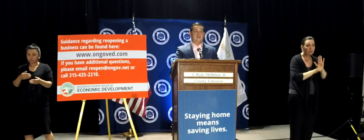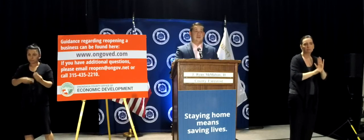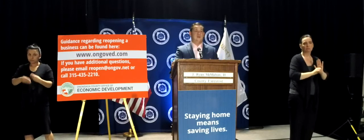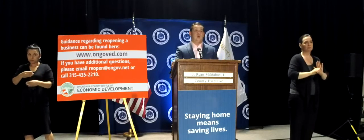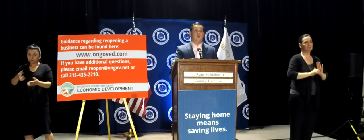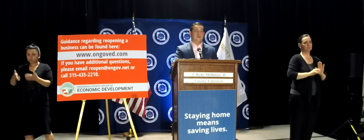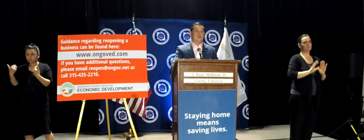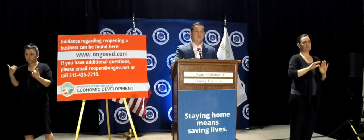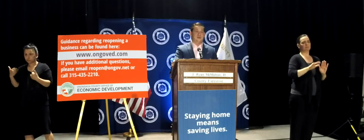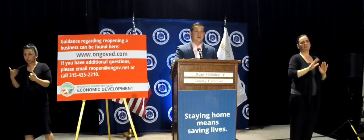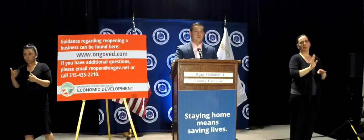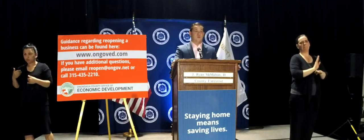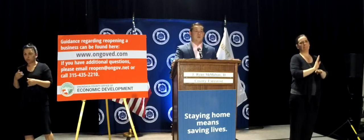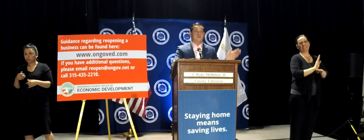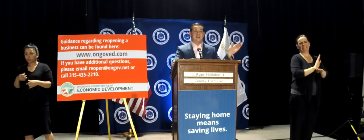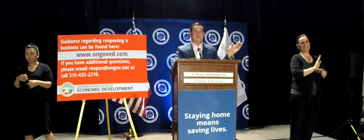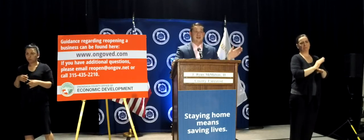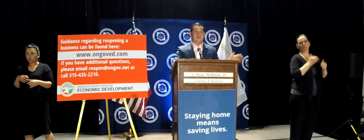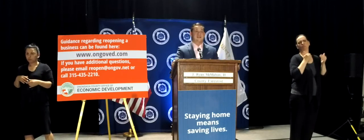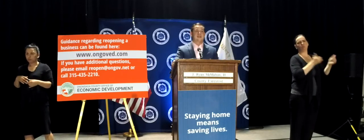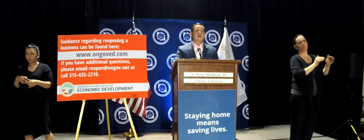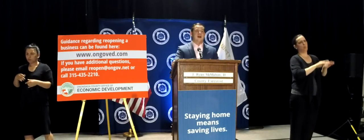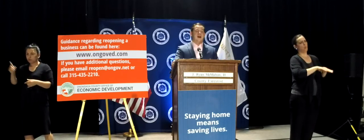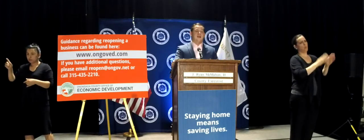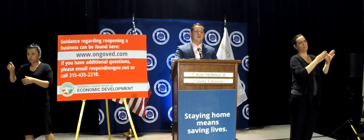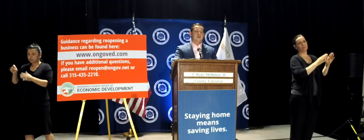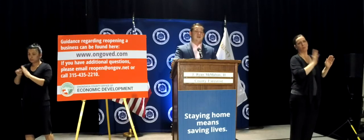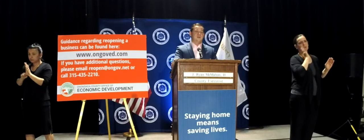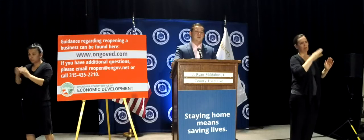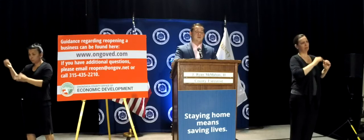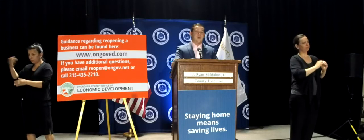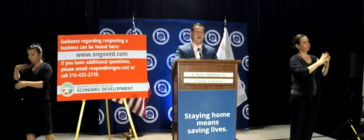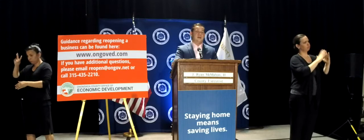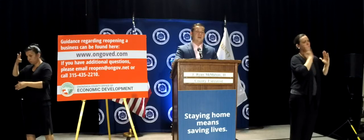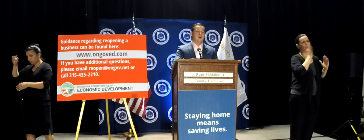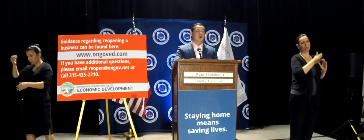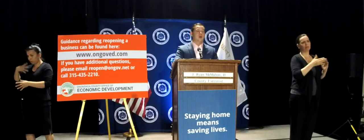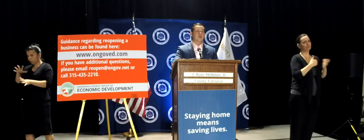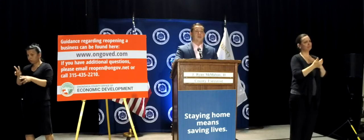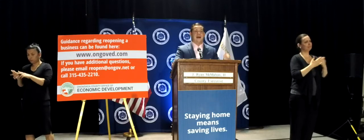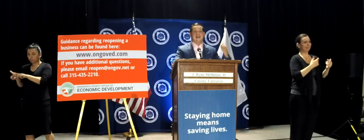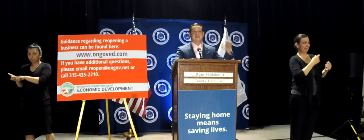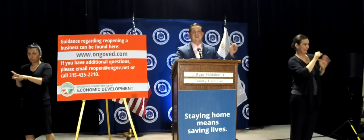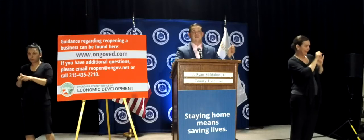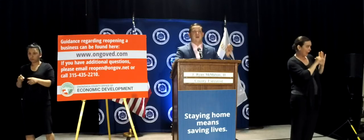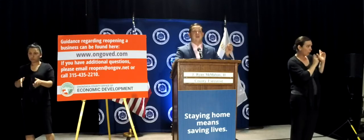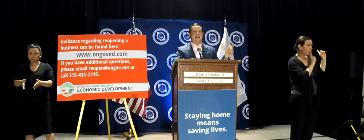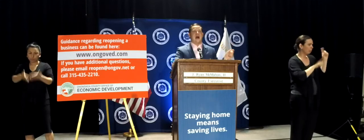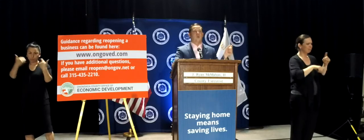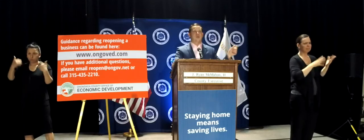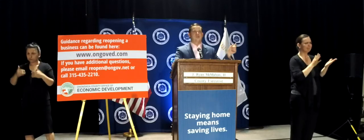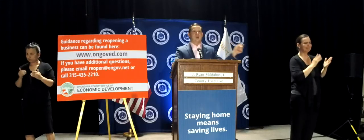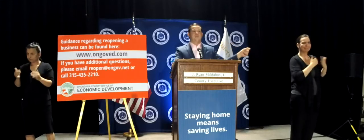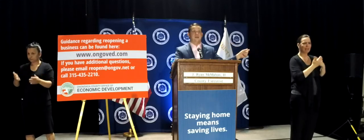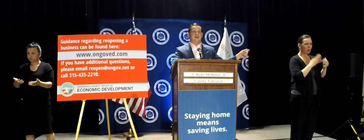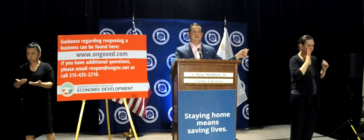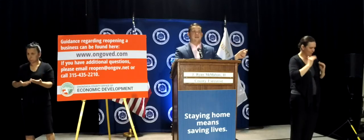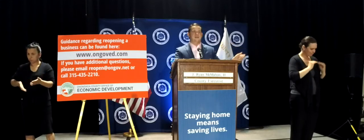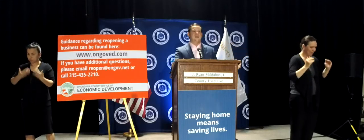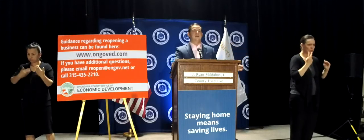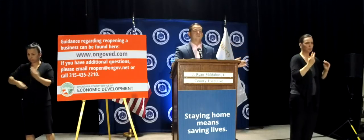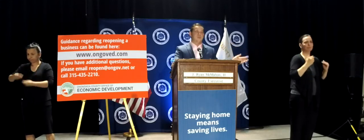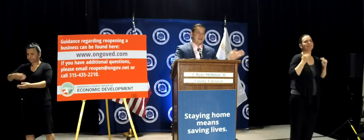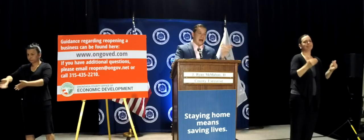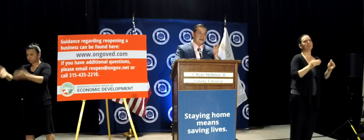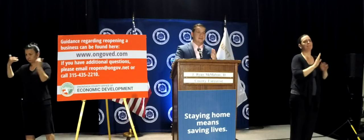say or what the state says. There's been a good process as far as how restart